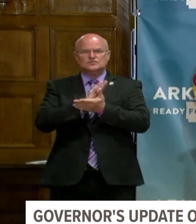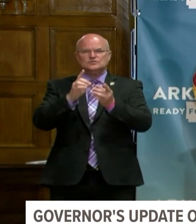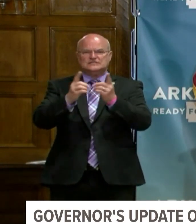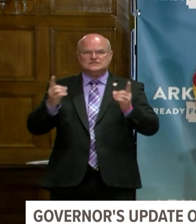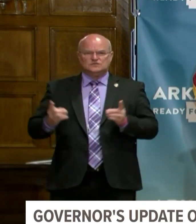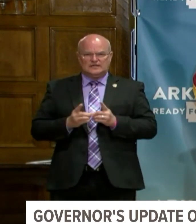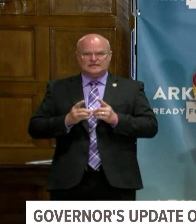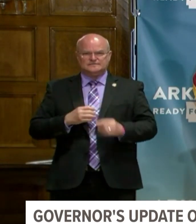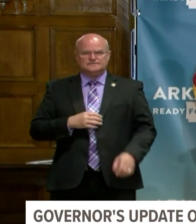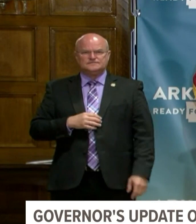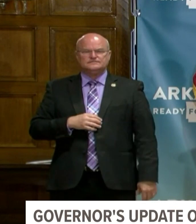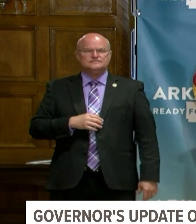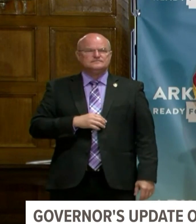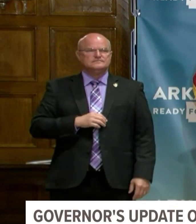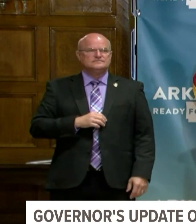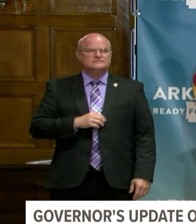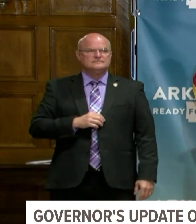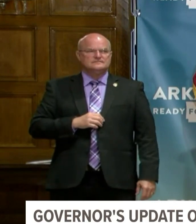district?